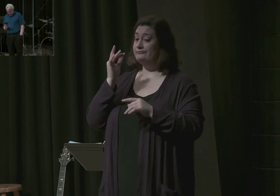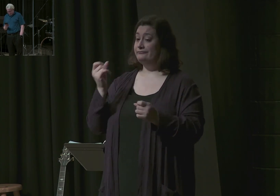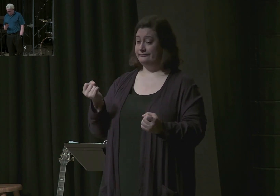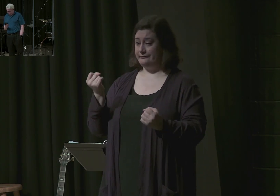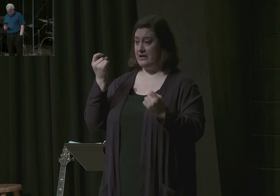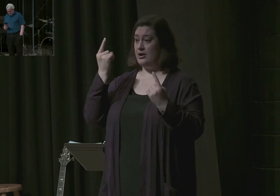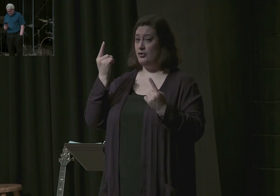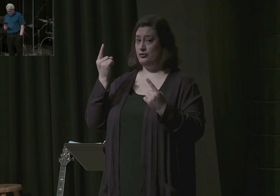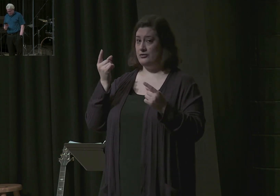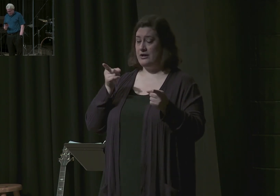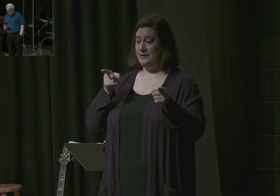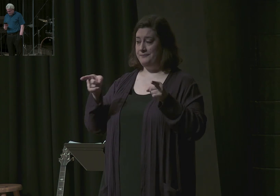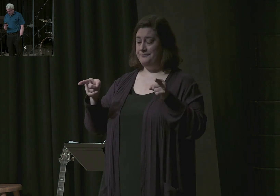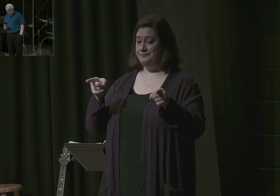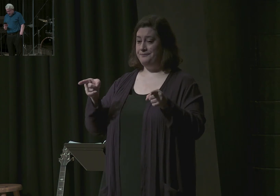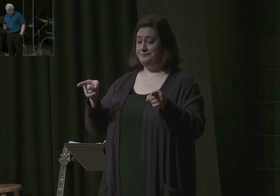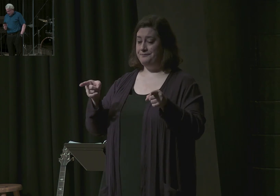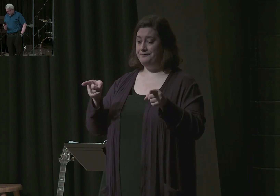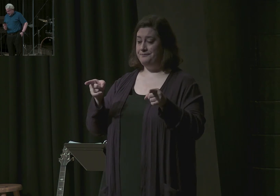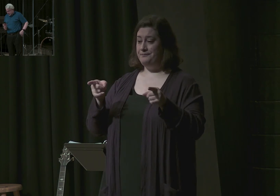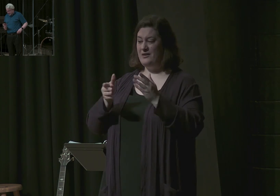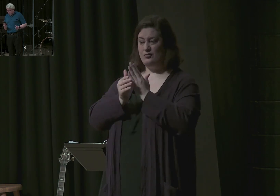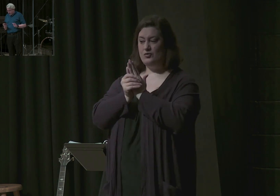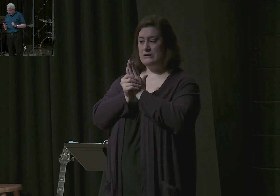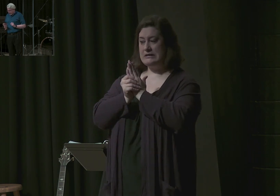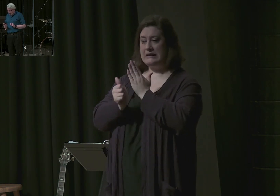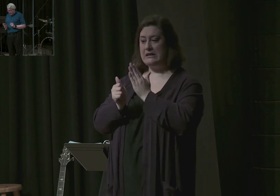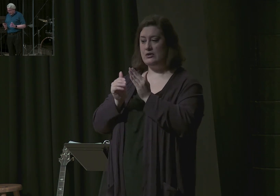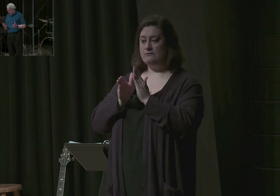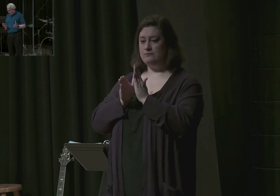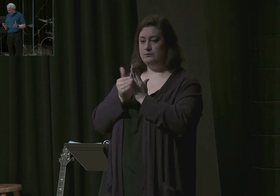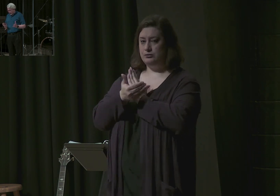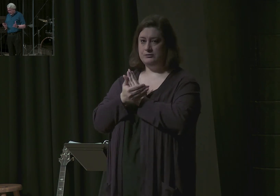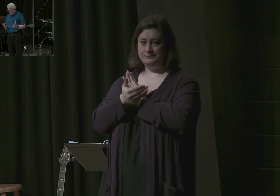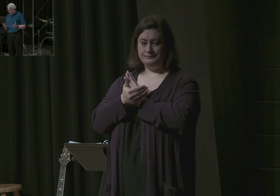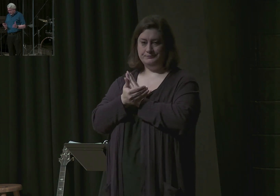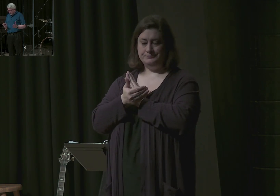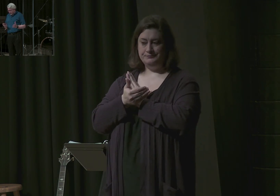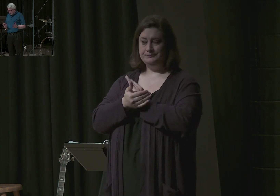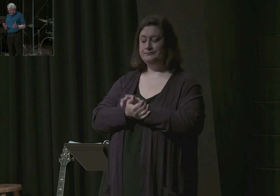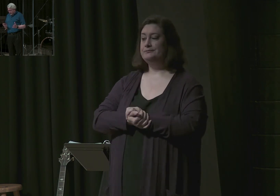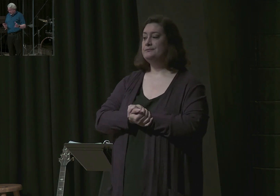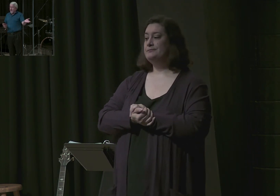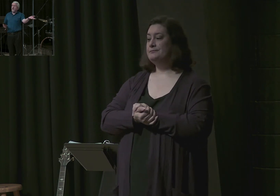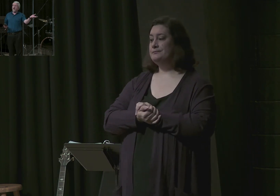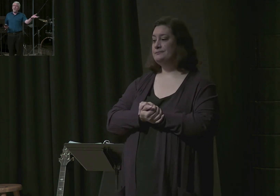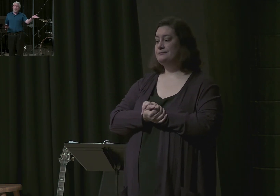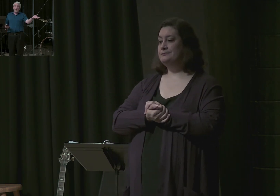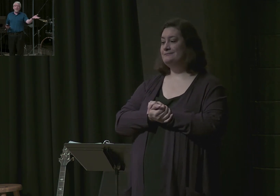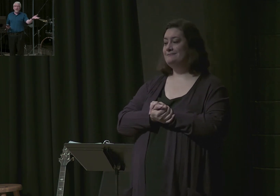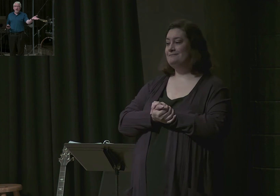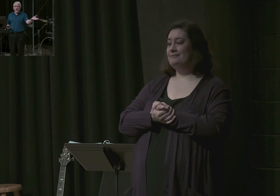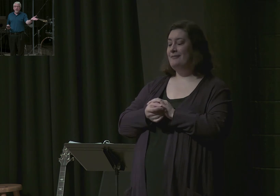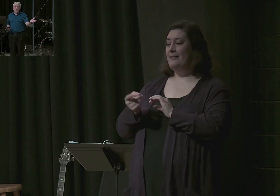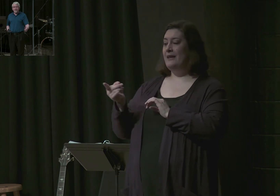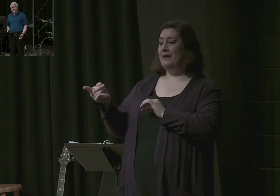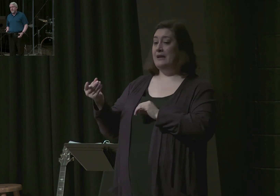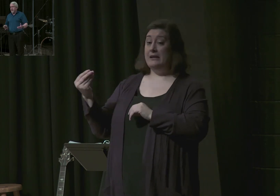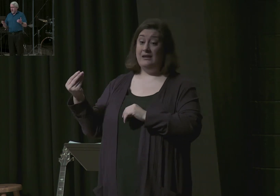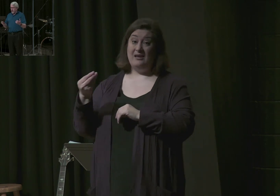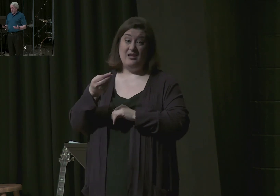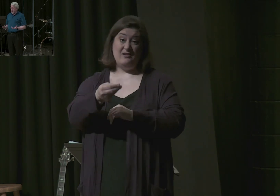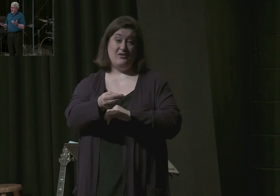man. And he has agreed to 7 years of labor for a wife. But Laban gave